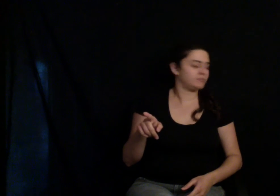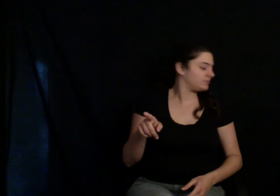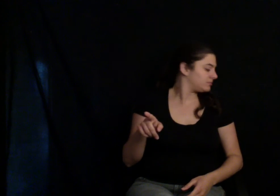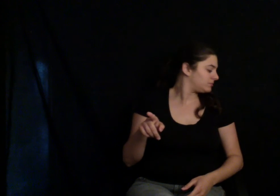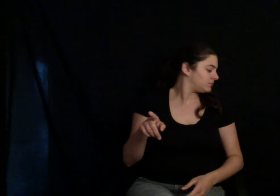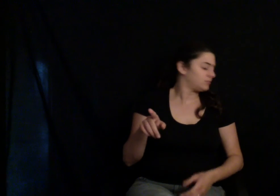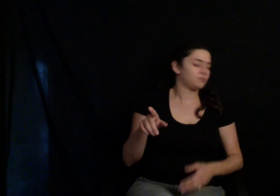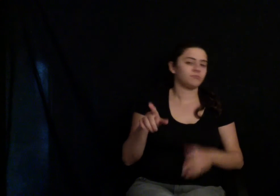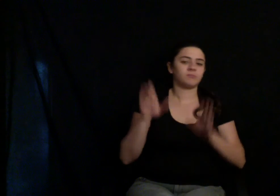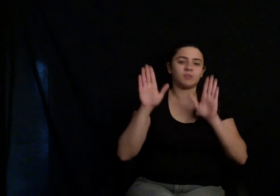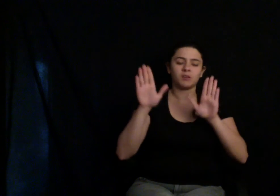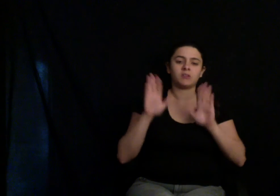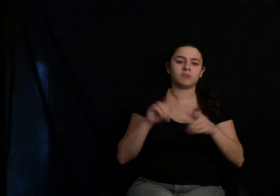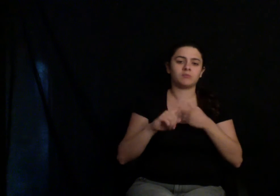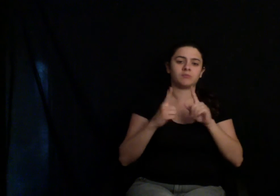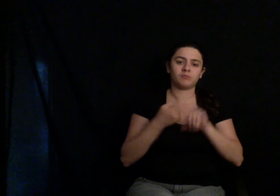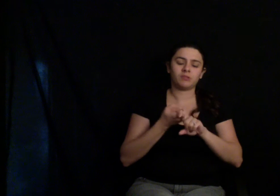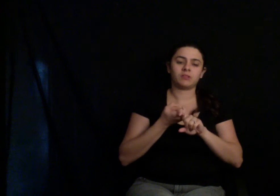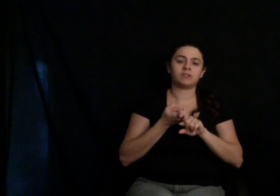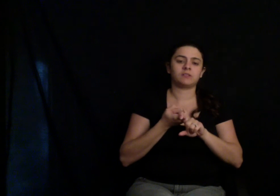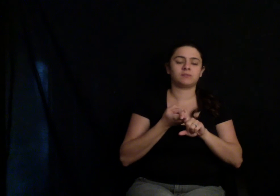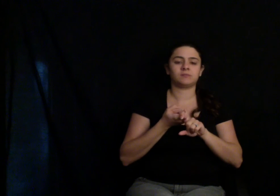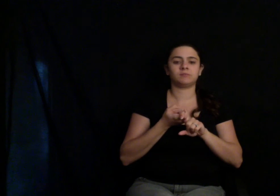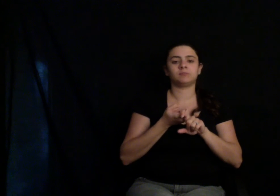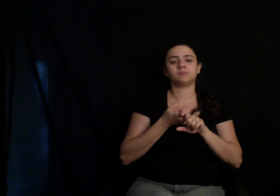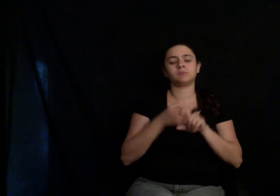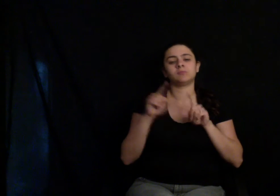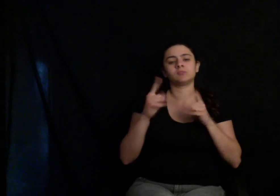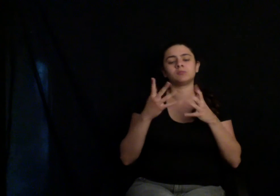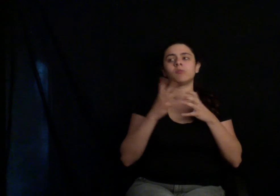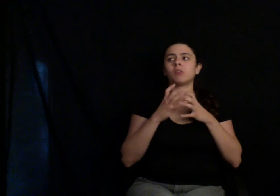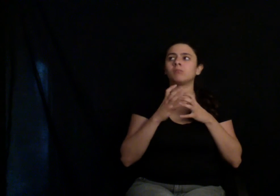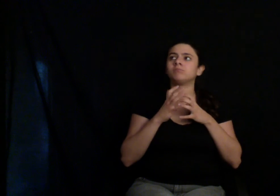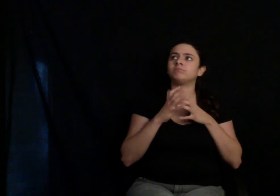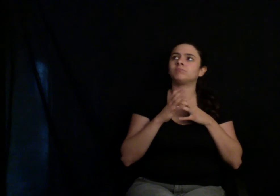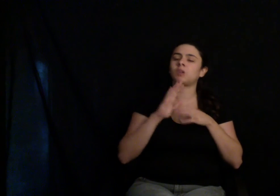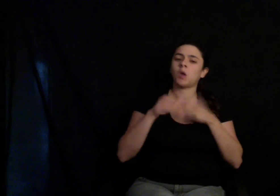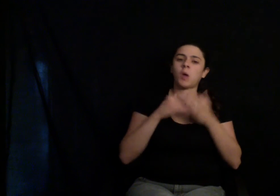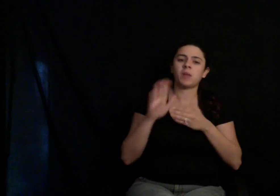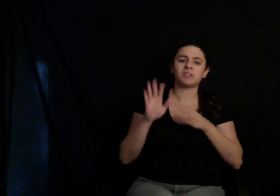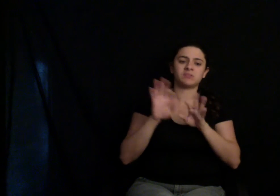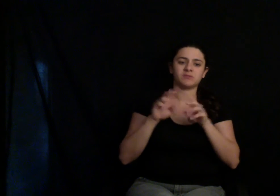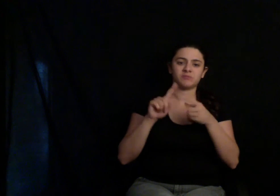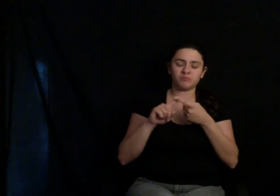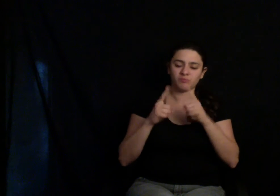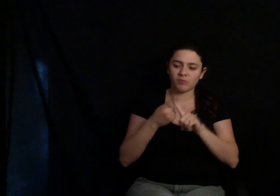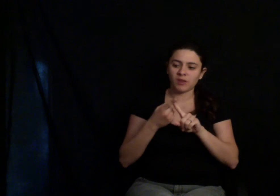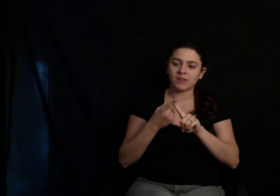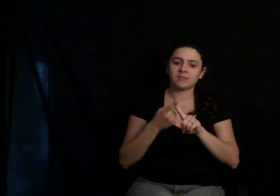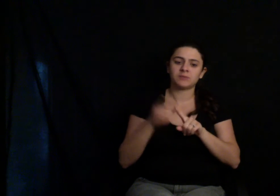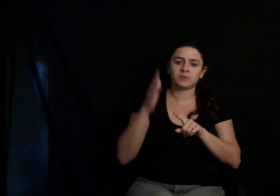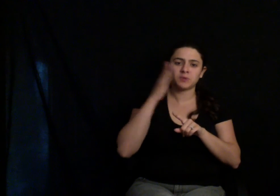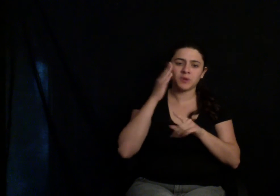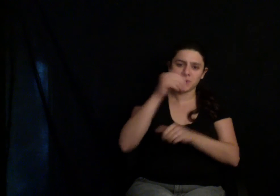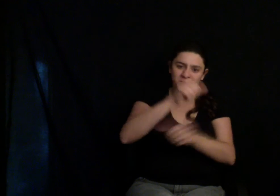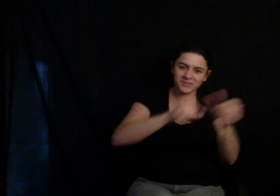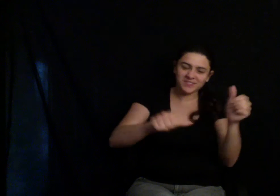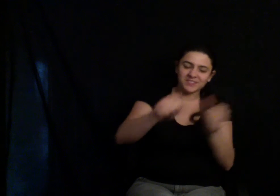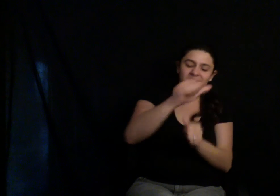to be friends with each other. He just wanted this big, happy family. He was just always introducing you to somebody else that he knows. And he was like a lot of people